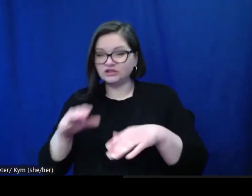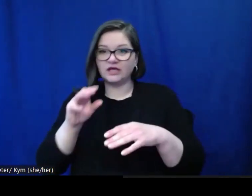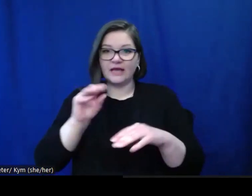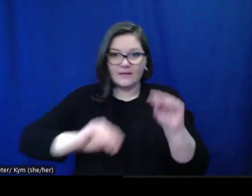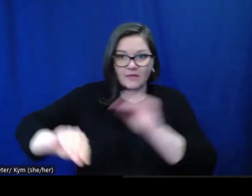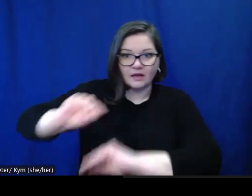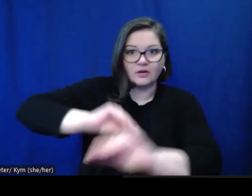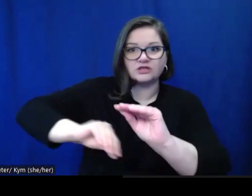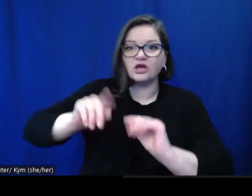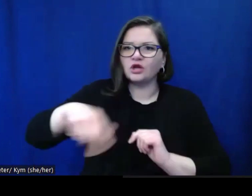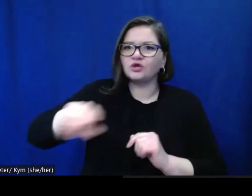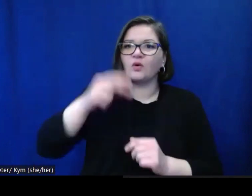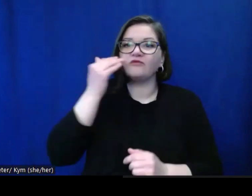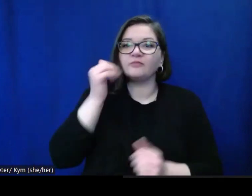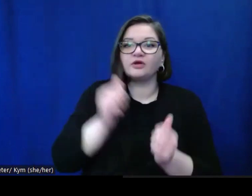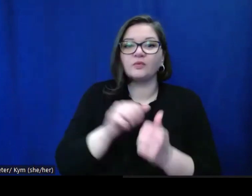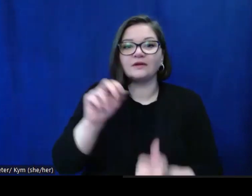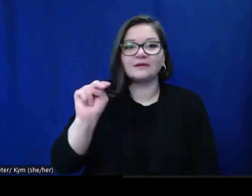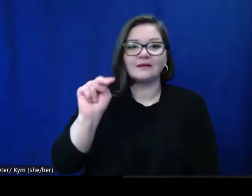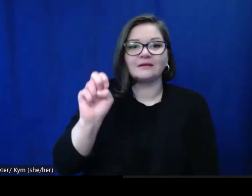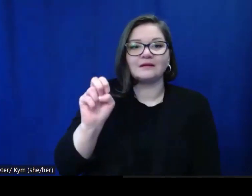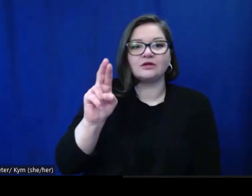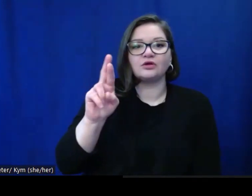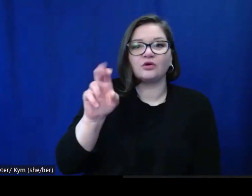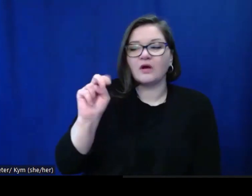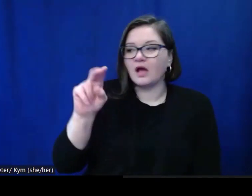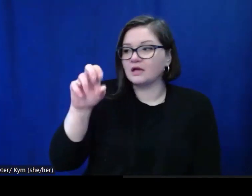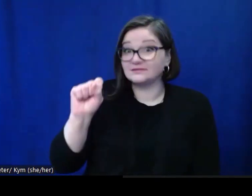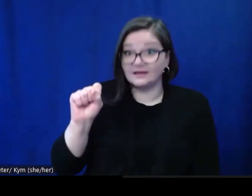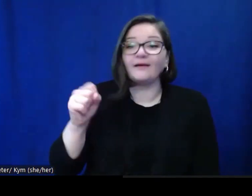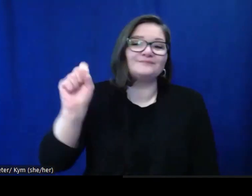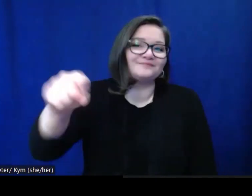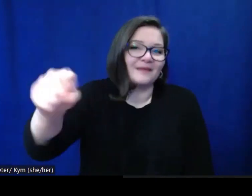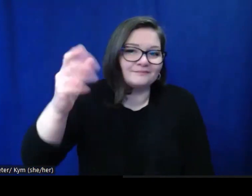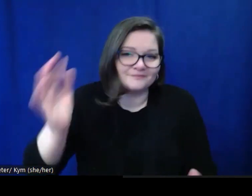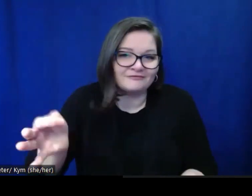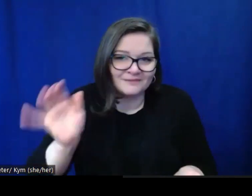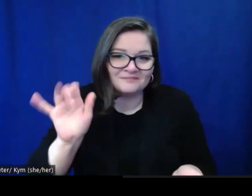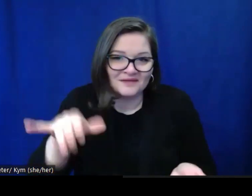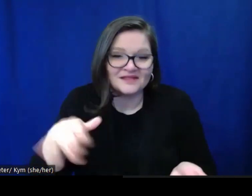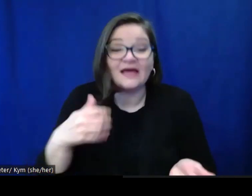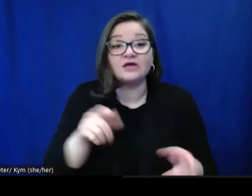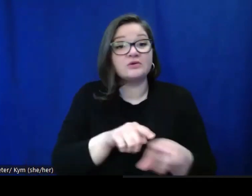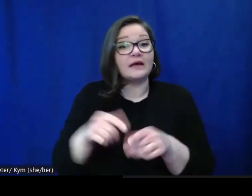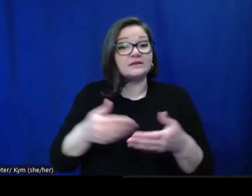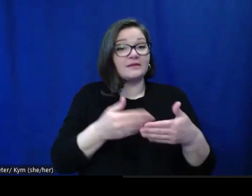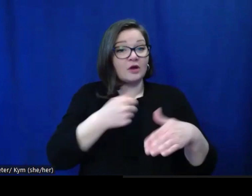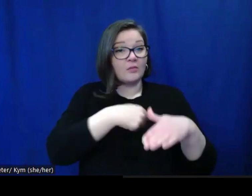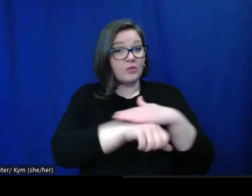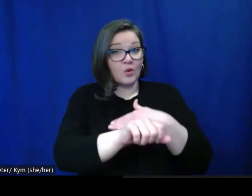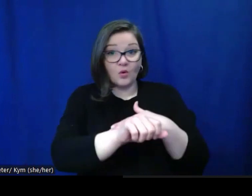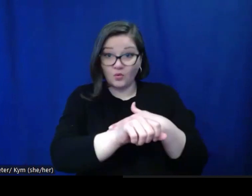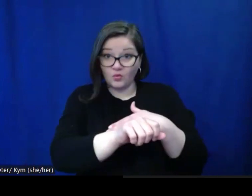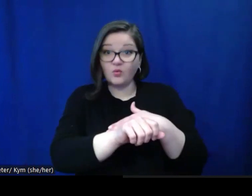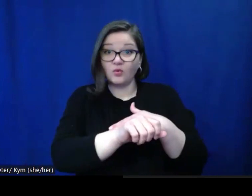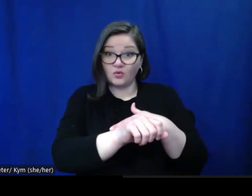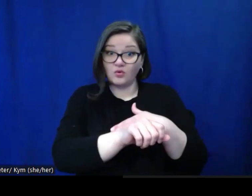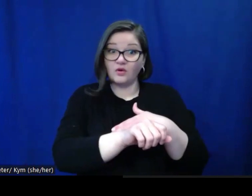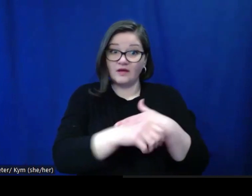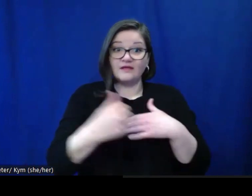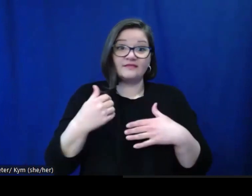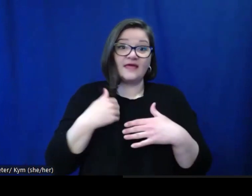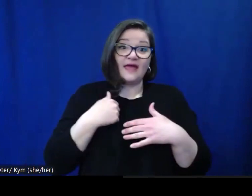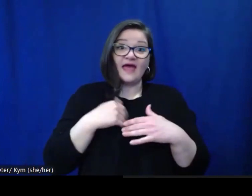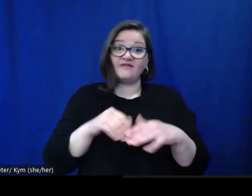familiar with neurons? Yeah, absolutely. So as babies are born, they're born with a set pair of